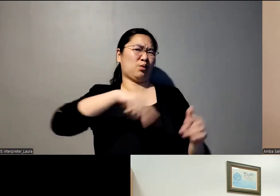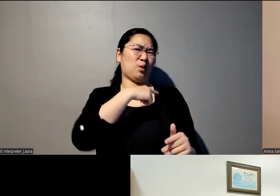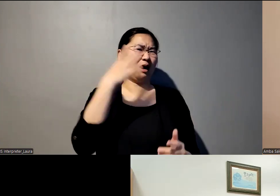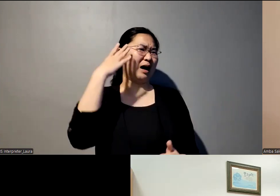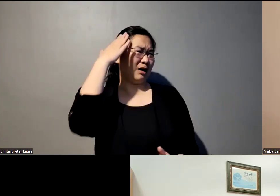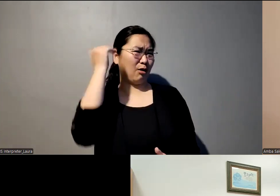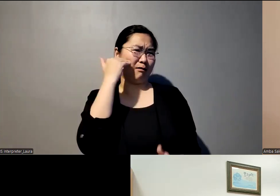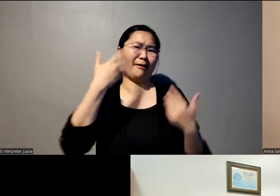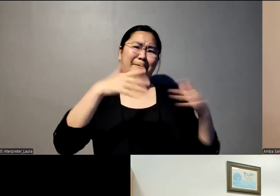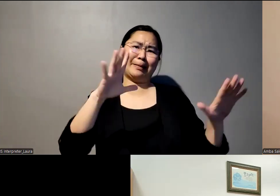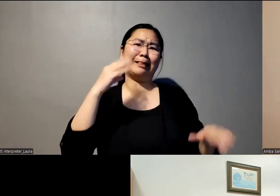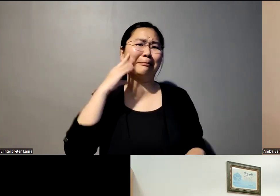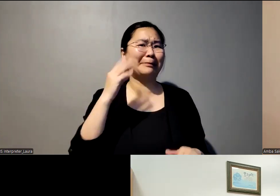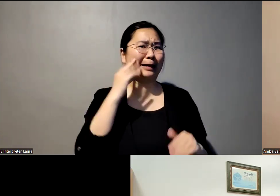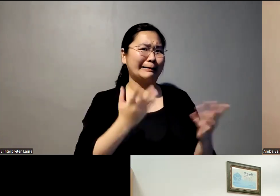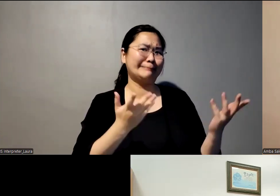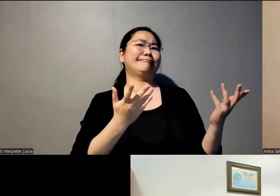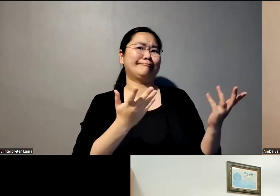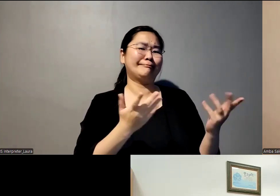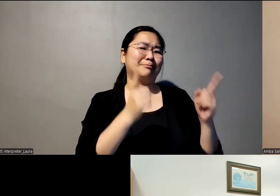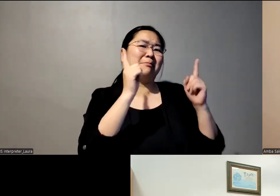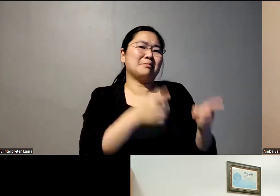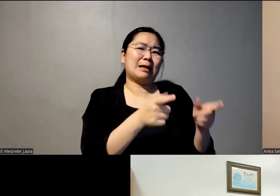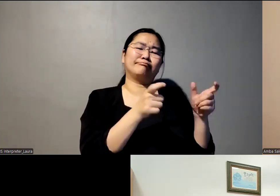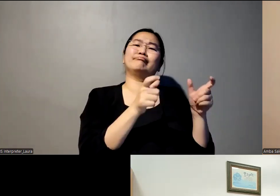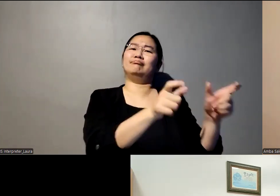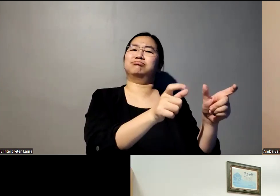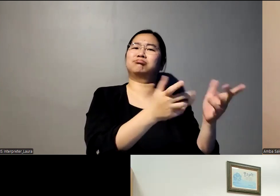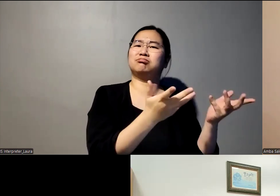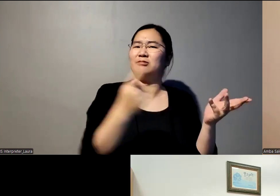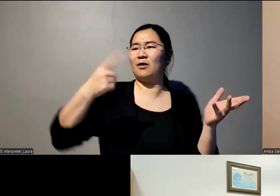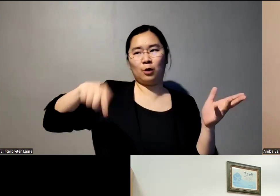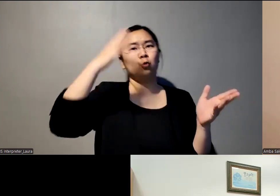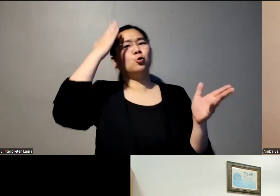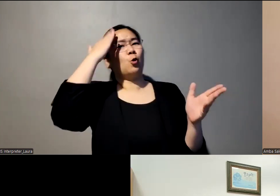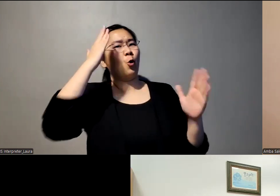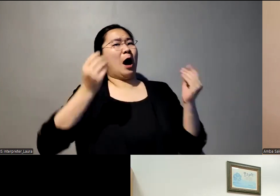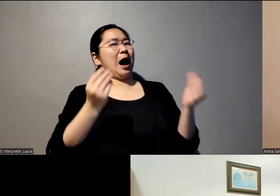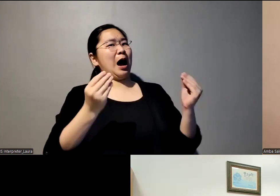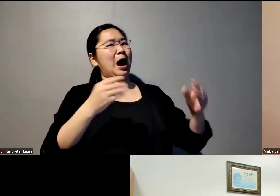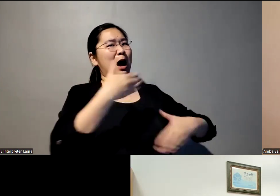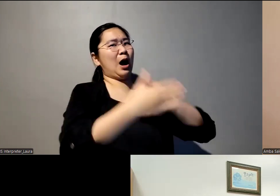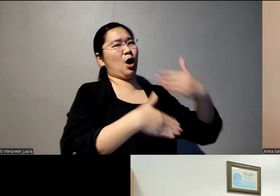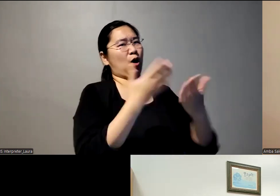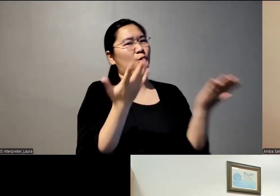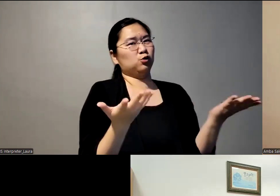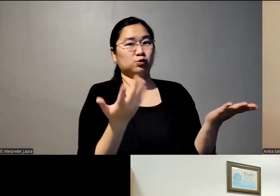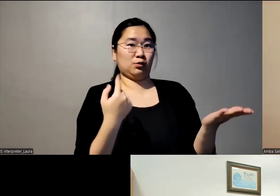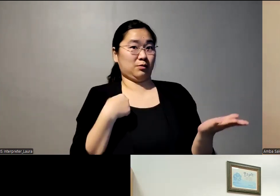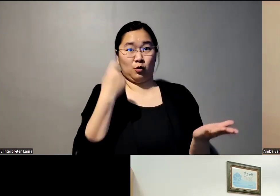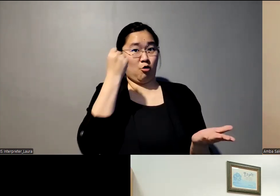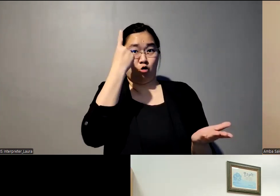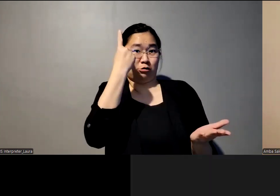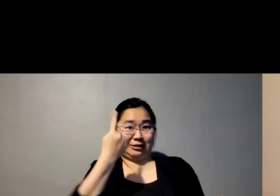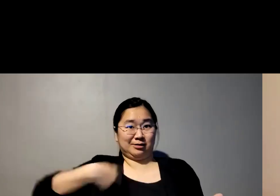community situations. Thank you. Thank you very much, Ayon, for your reflections. Can I ask Dorothy for her closing